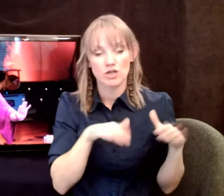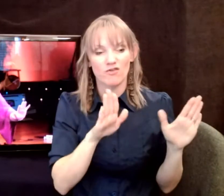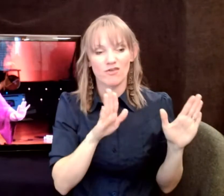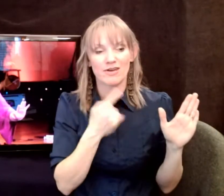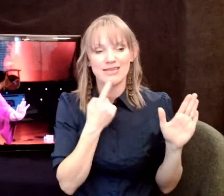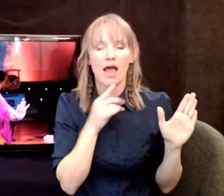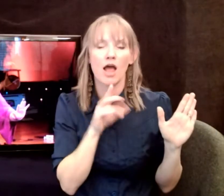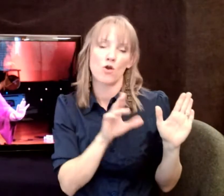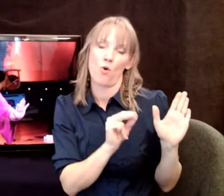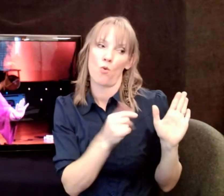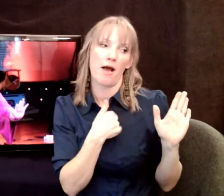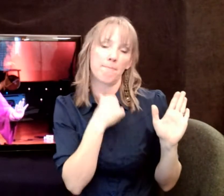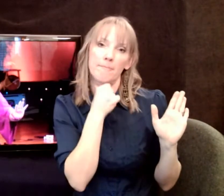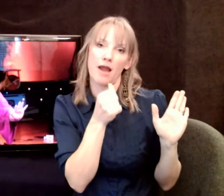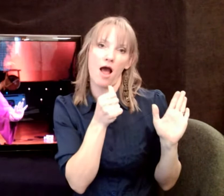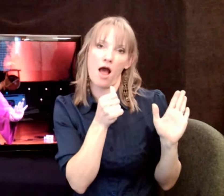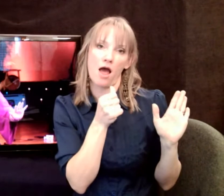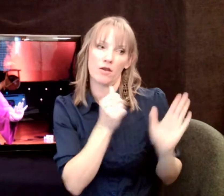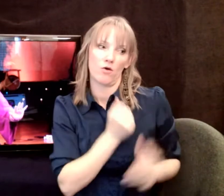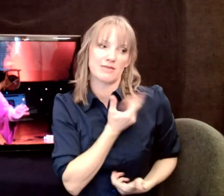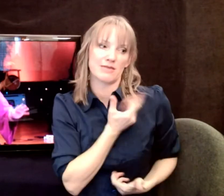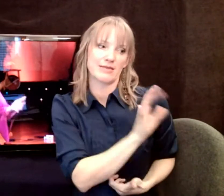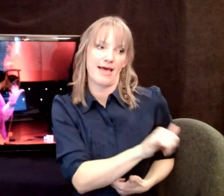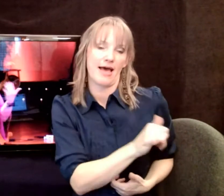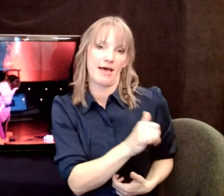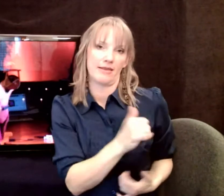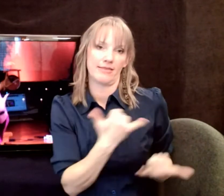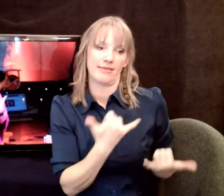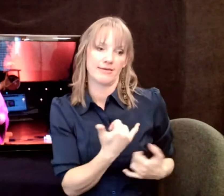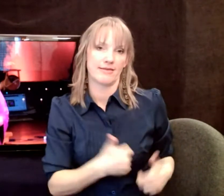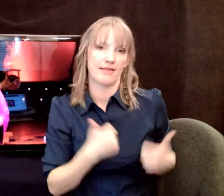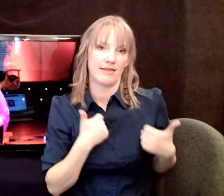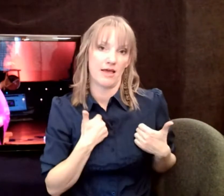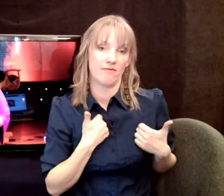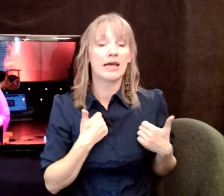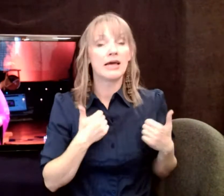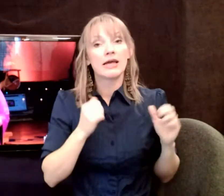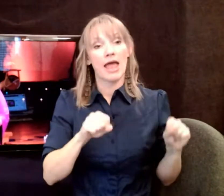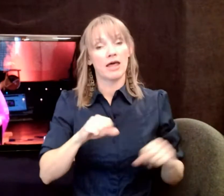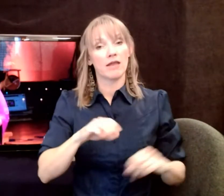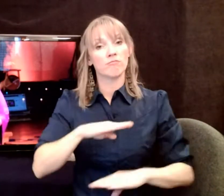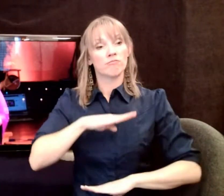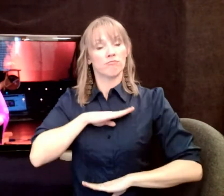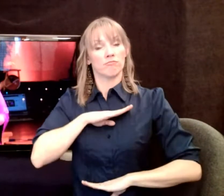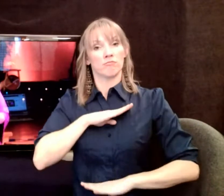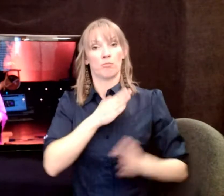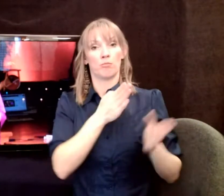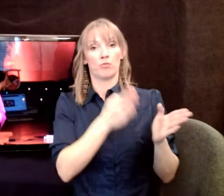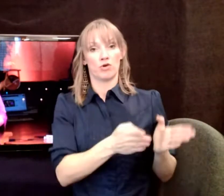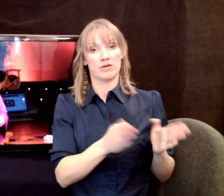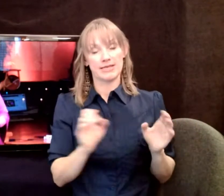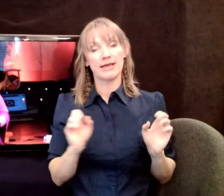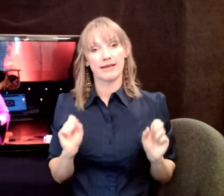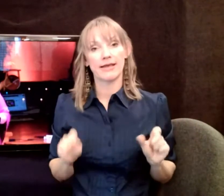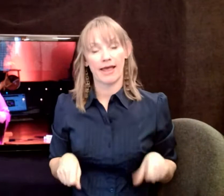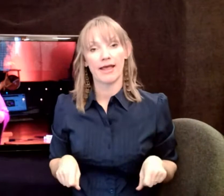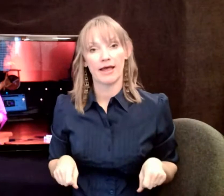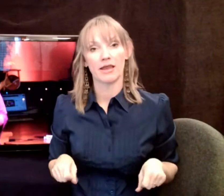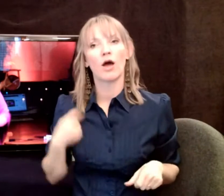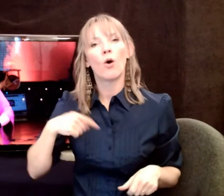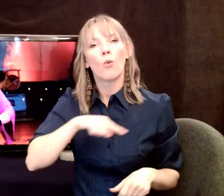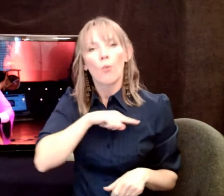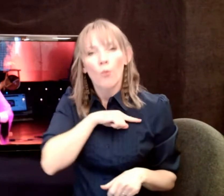to express that possibility this lifetime, can be just as fulfilling and satisfying. And so we all get